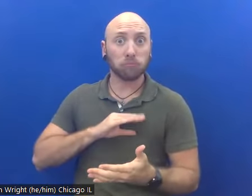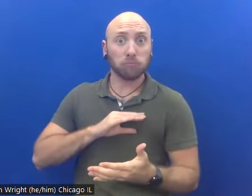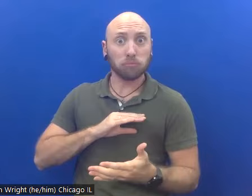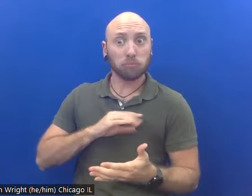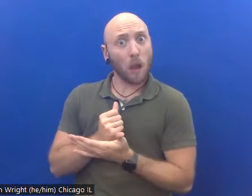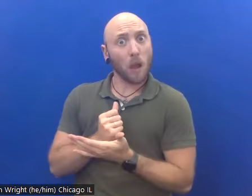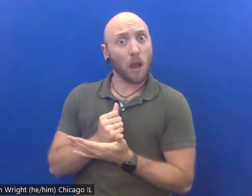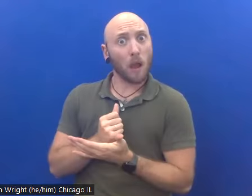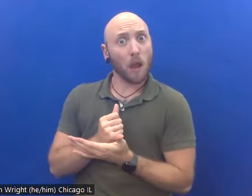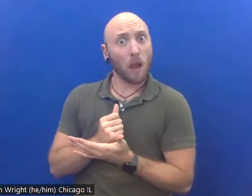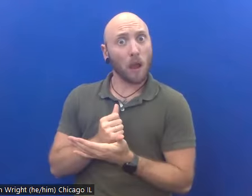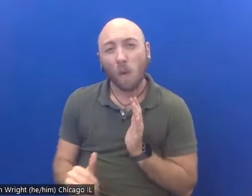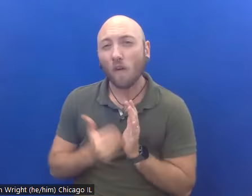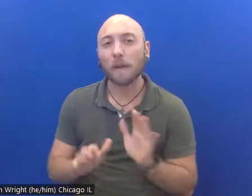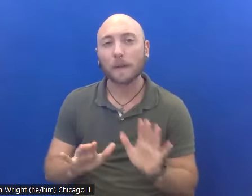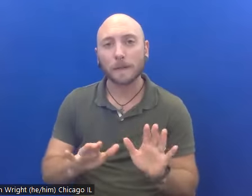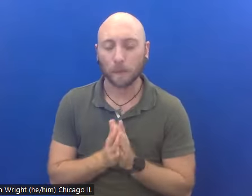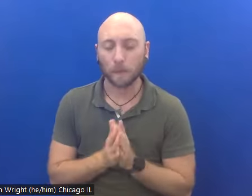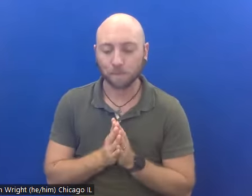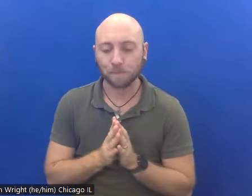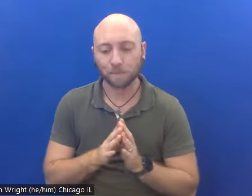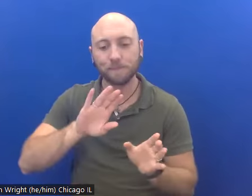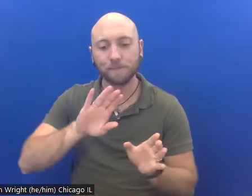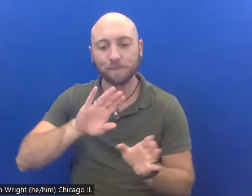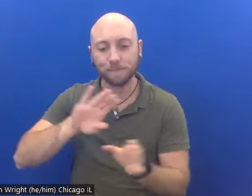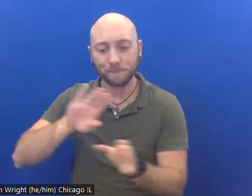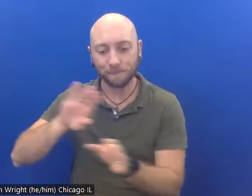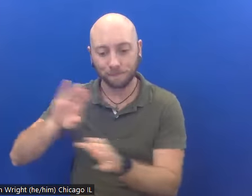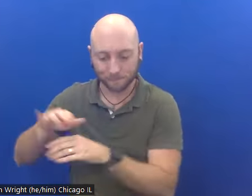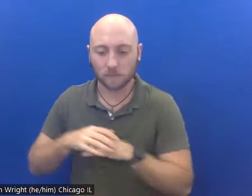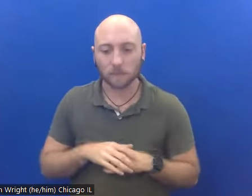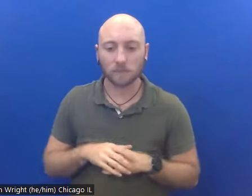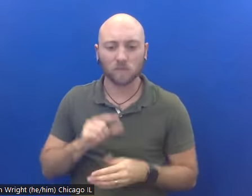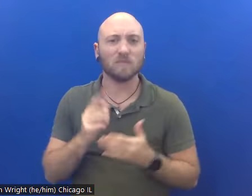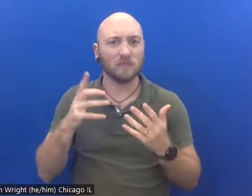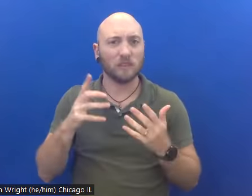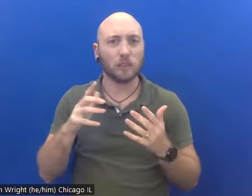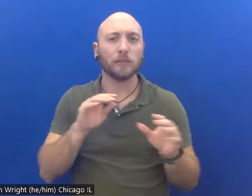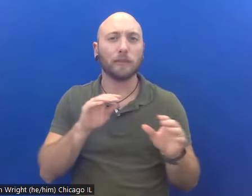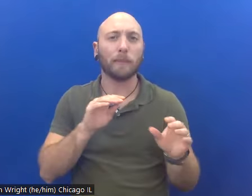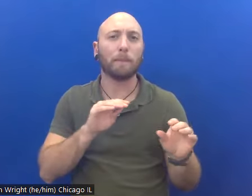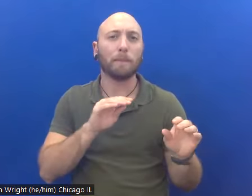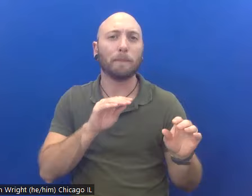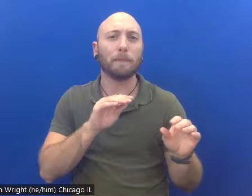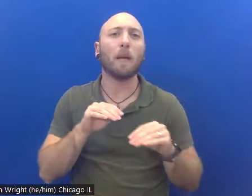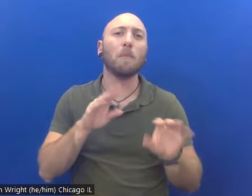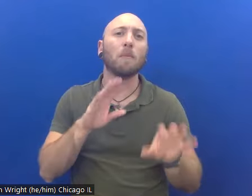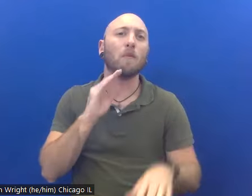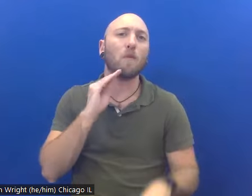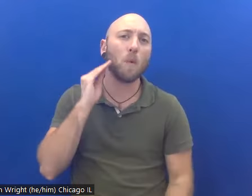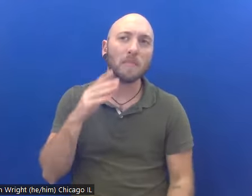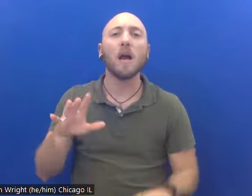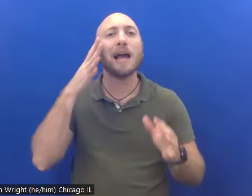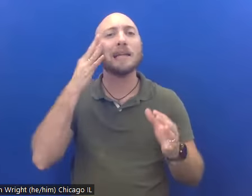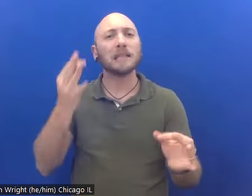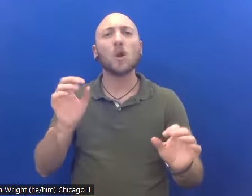I do end up graduating. I moved back home. And I figured, all right, college is over. I'm going